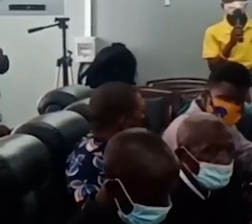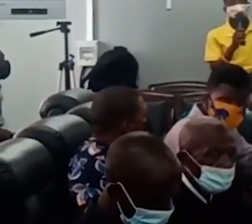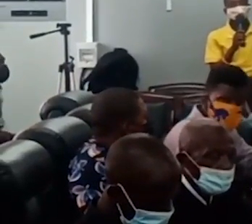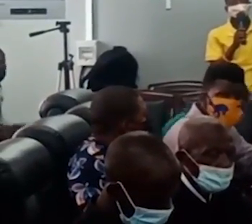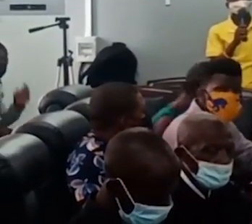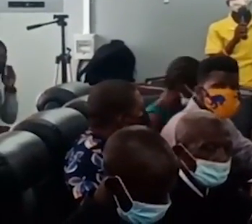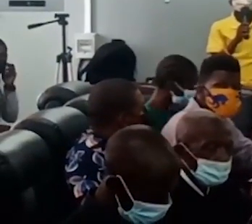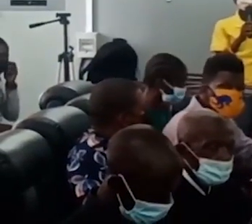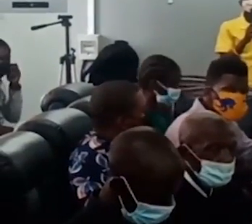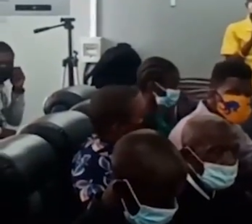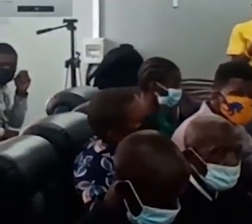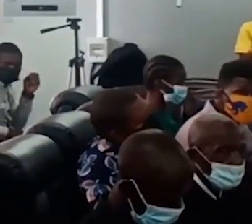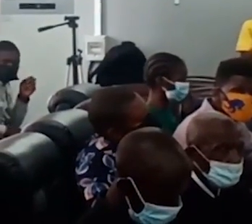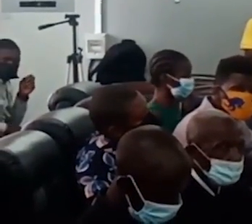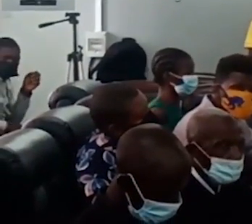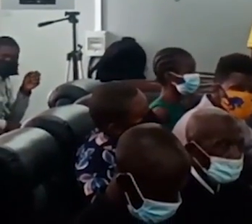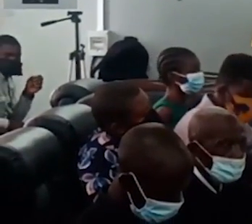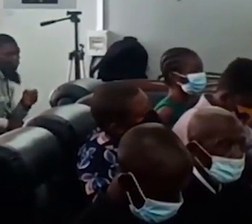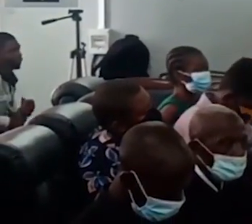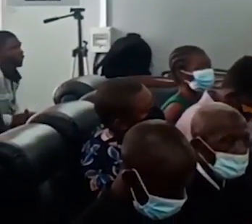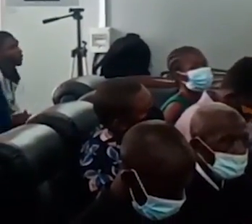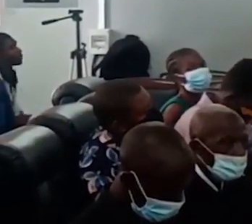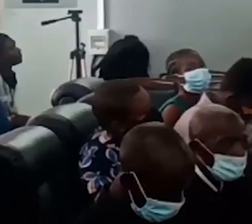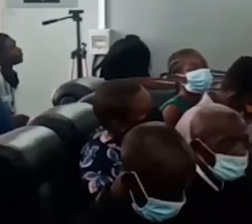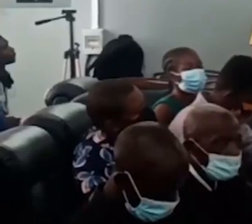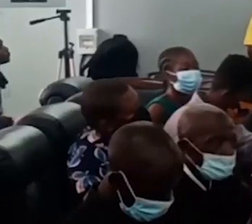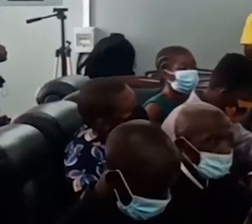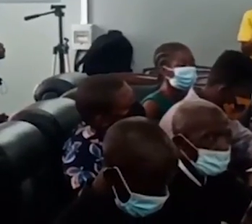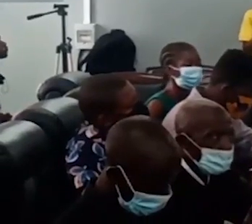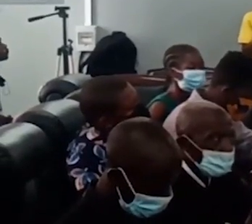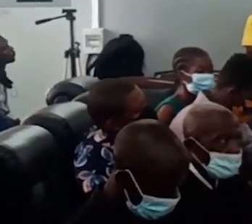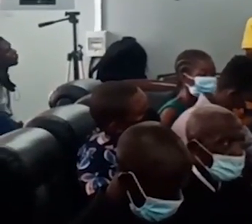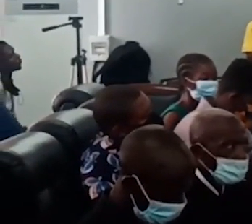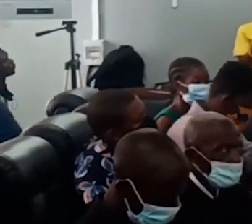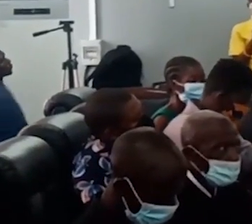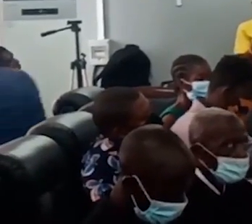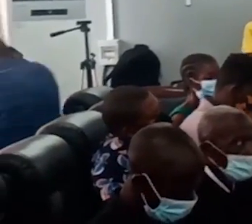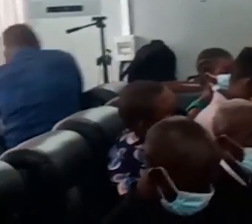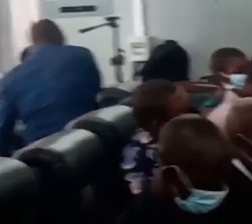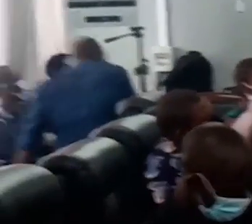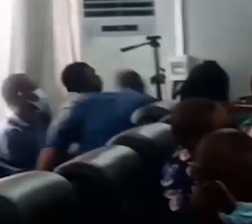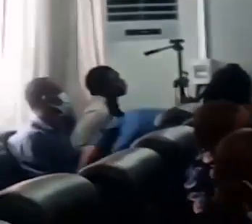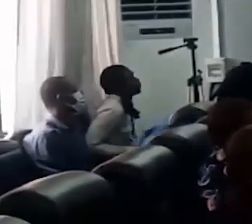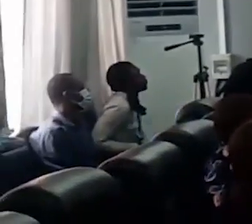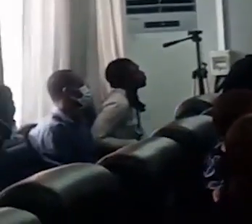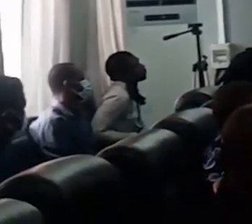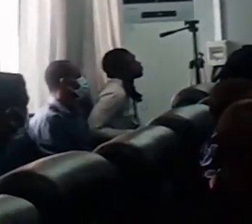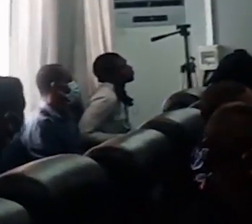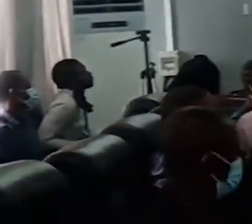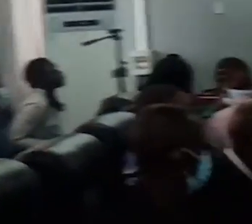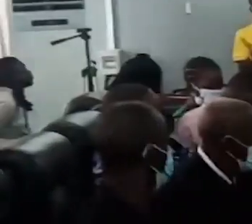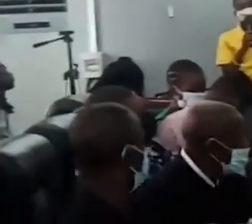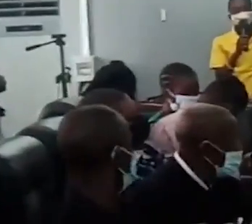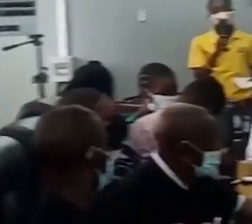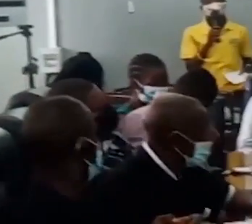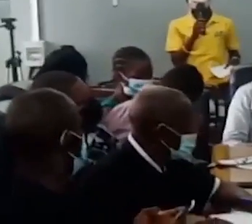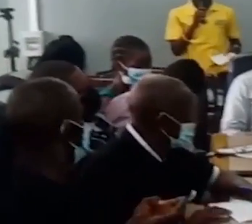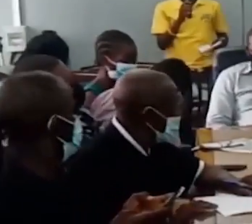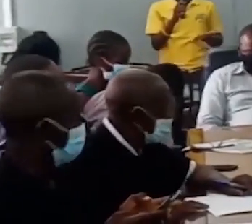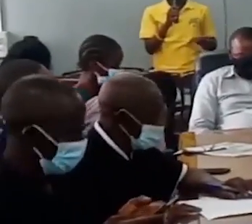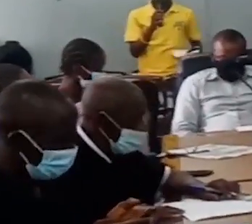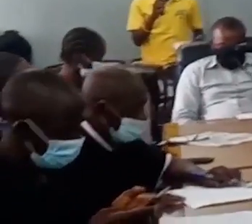provisions created by the UK government, people traveling from Sierra Leone as a part of the Red List